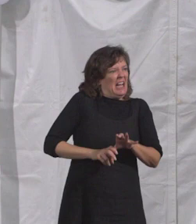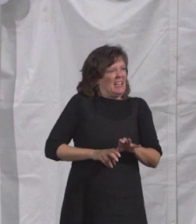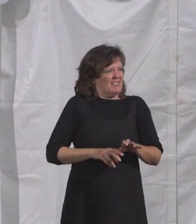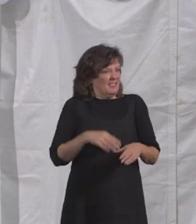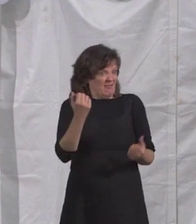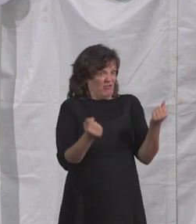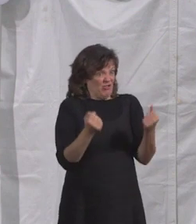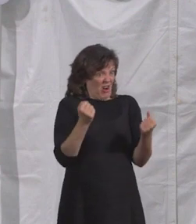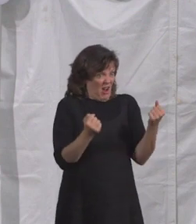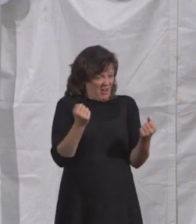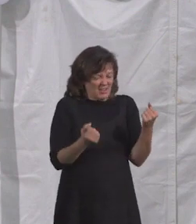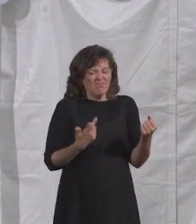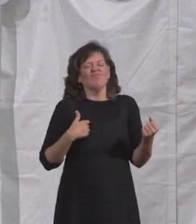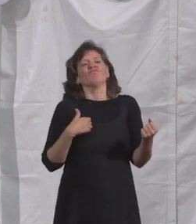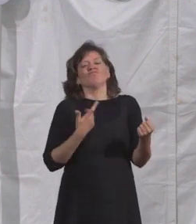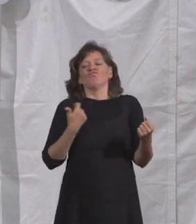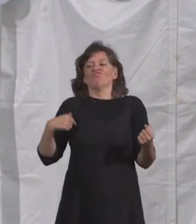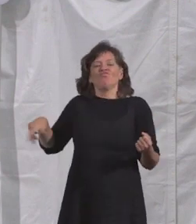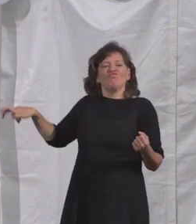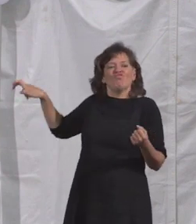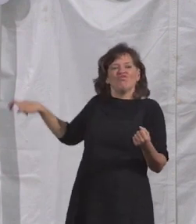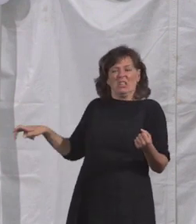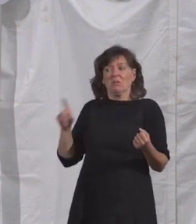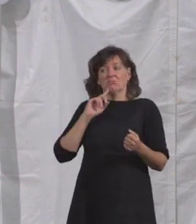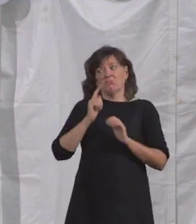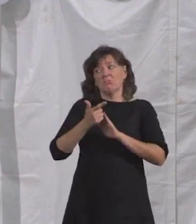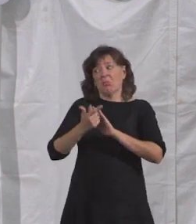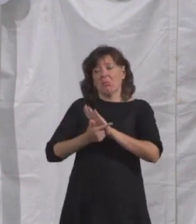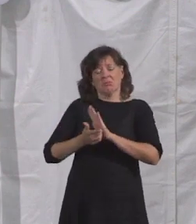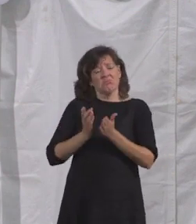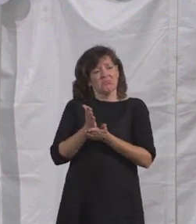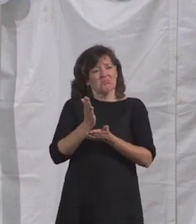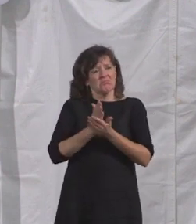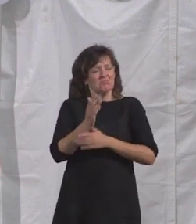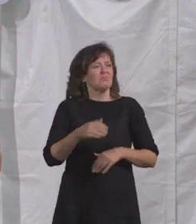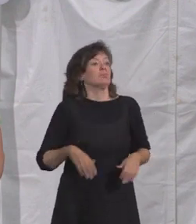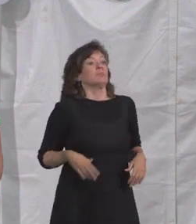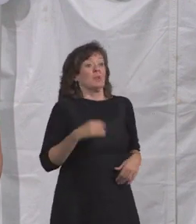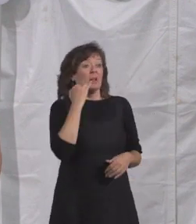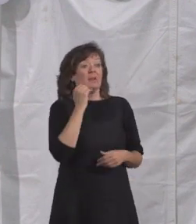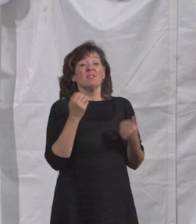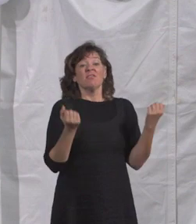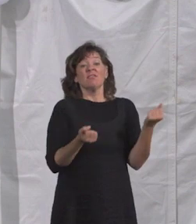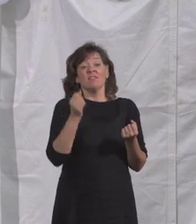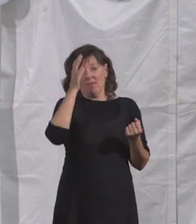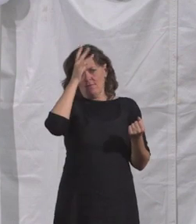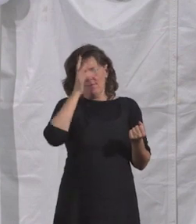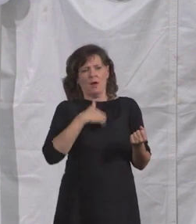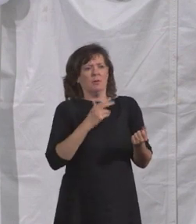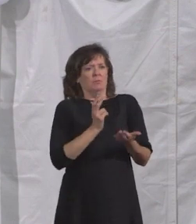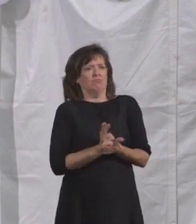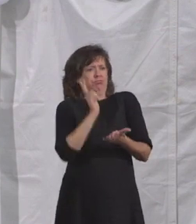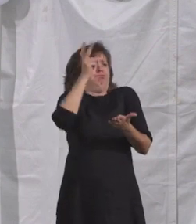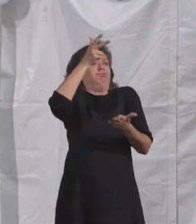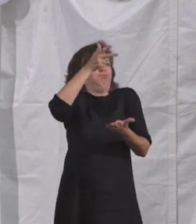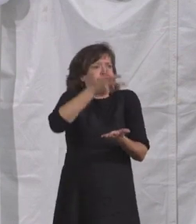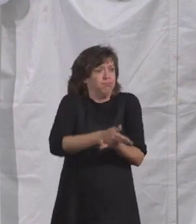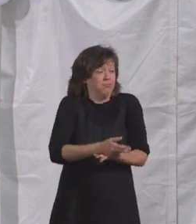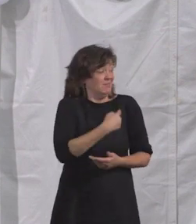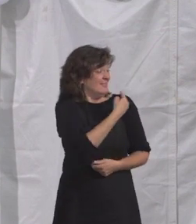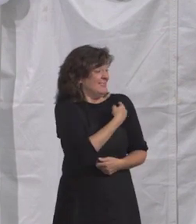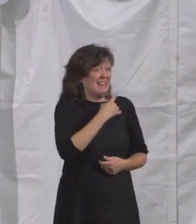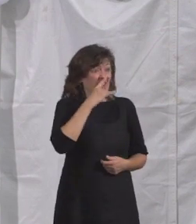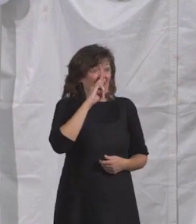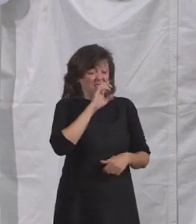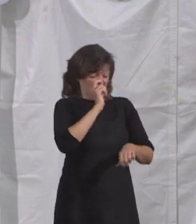bump. One kid goes flying out, hits the concrete. That child would be fine if they were wearing tough skins, so long